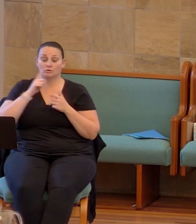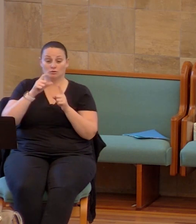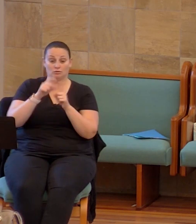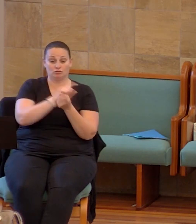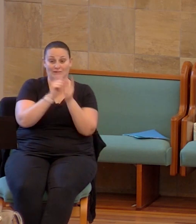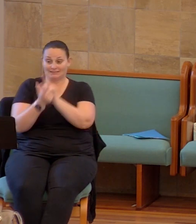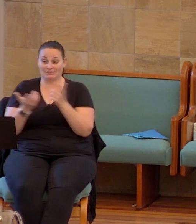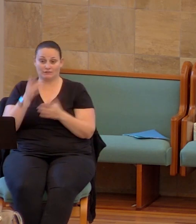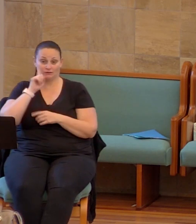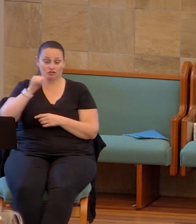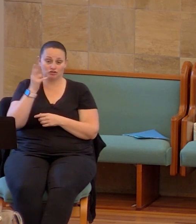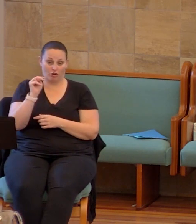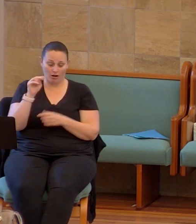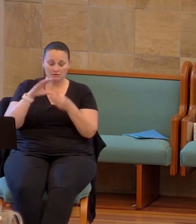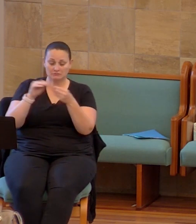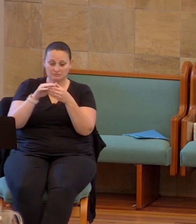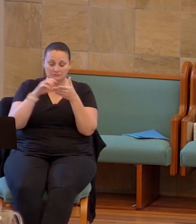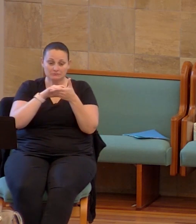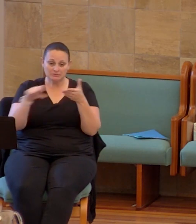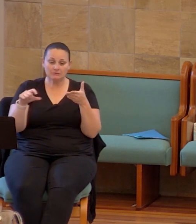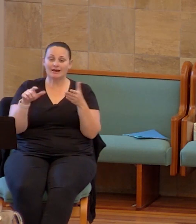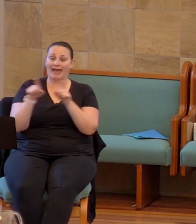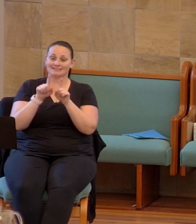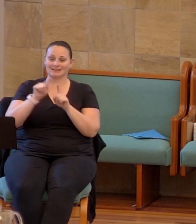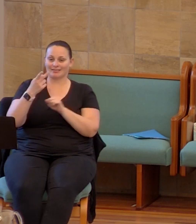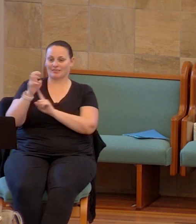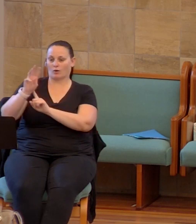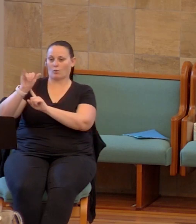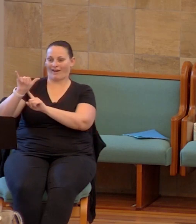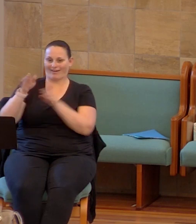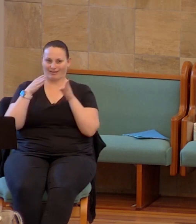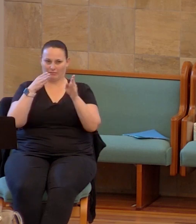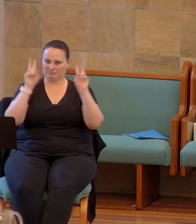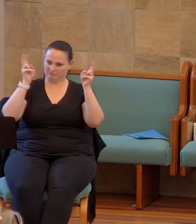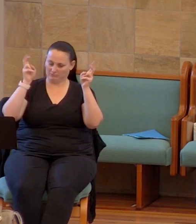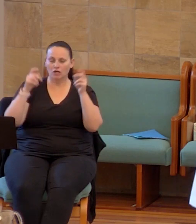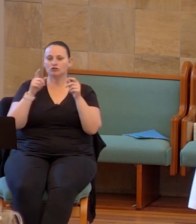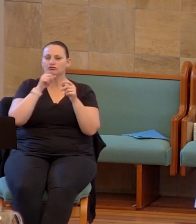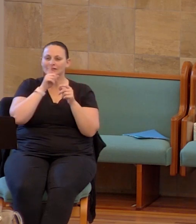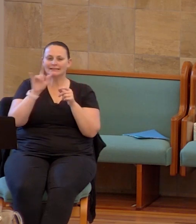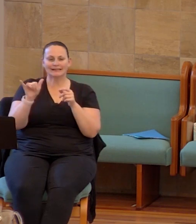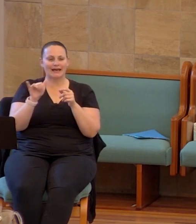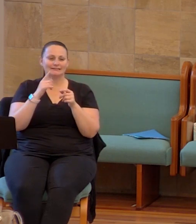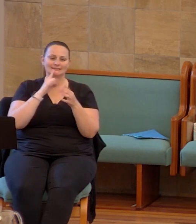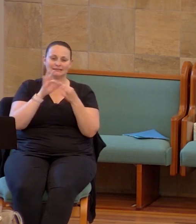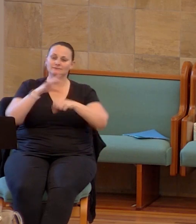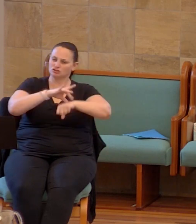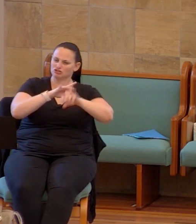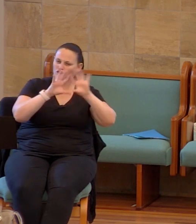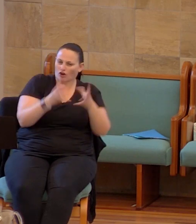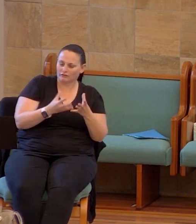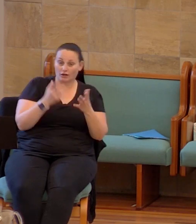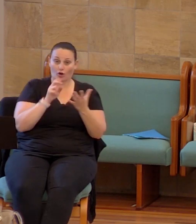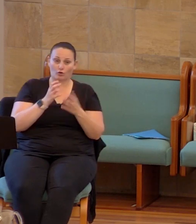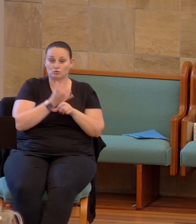translated here in John's Gospel as the way can connote both some geography, a road